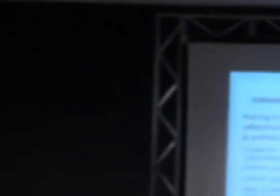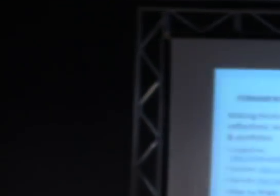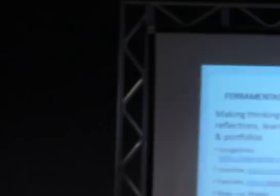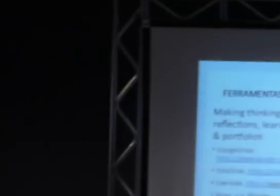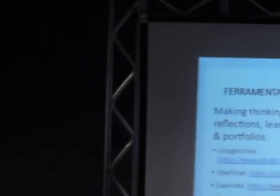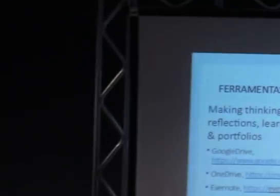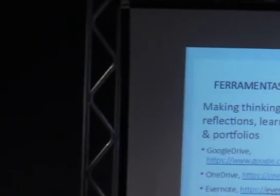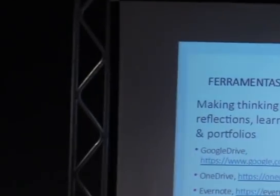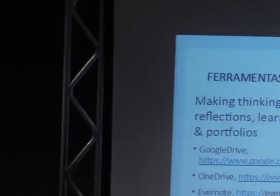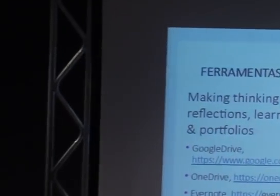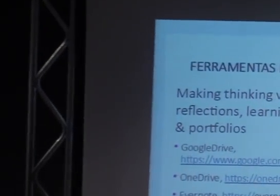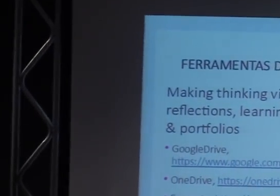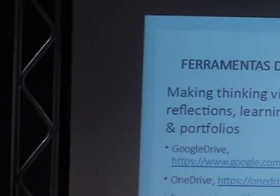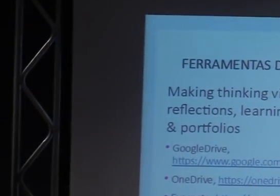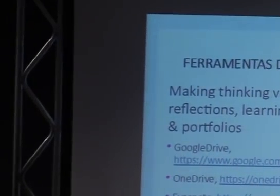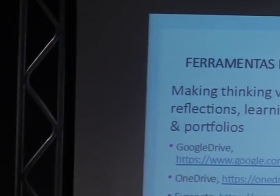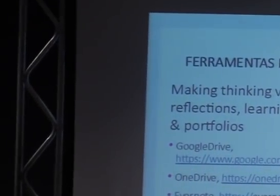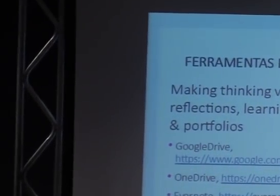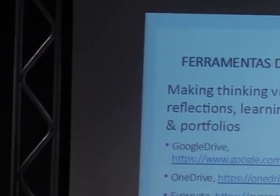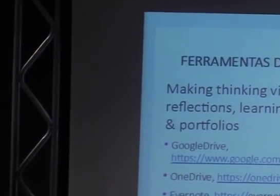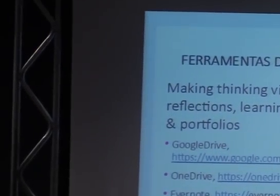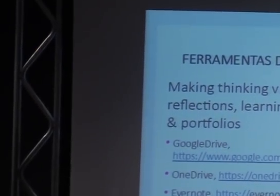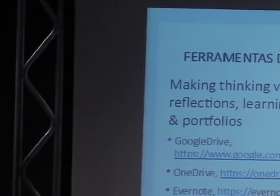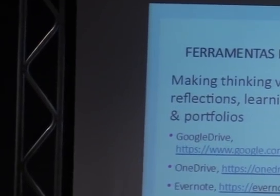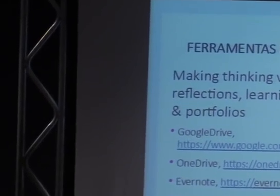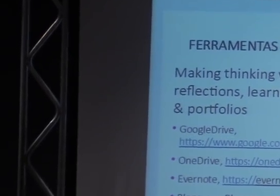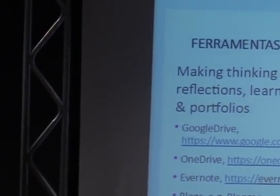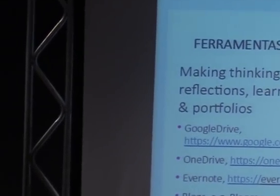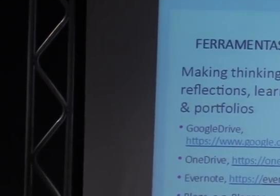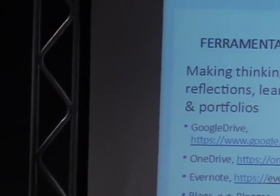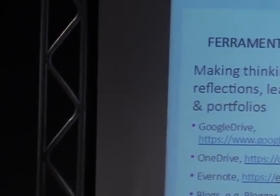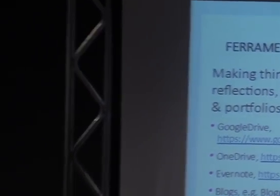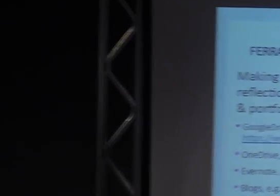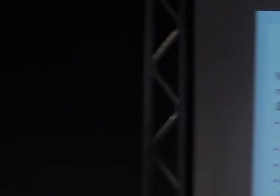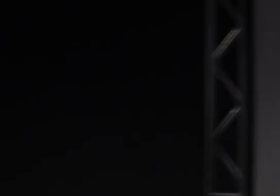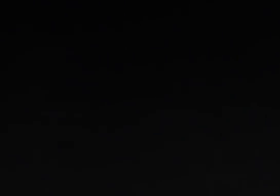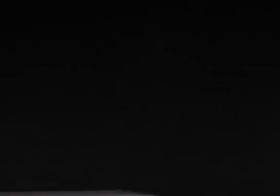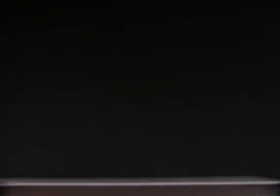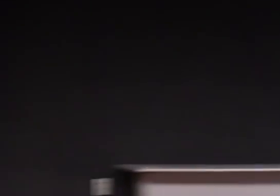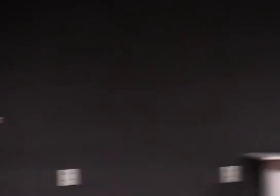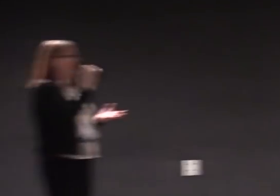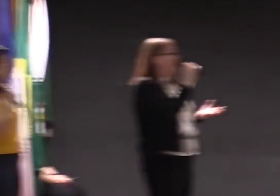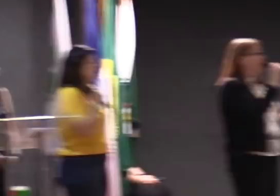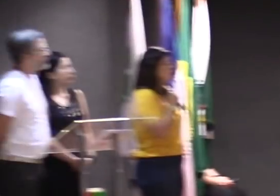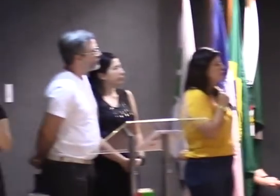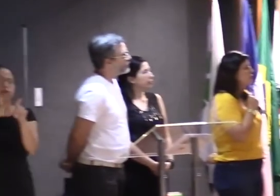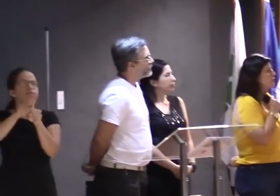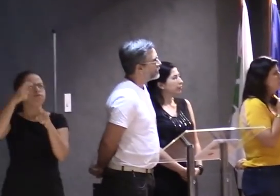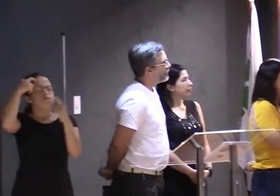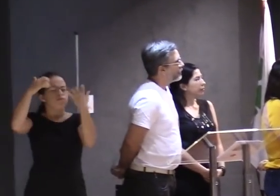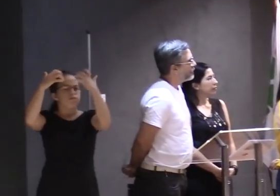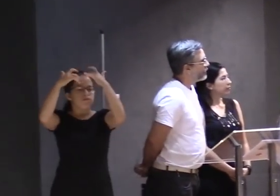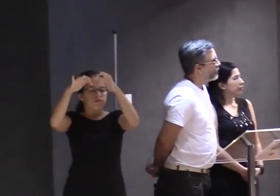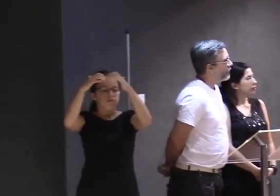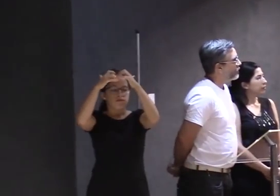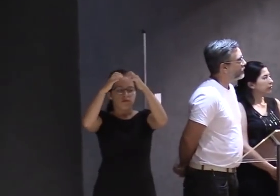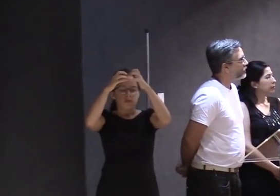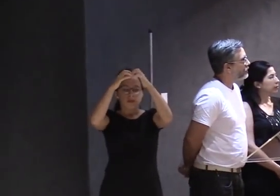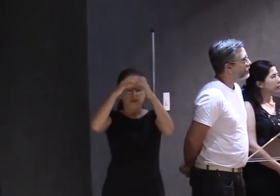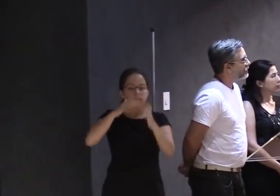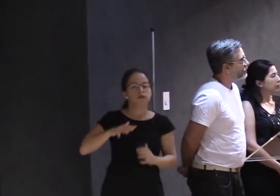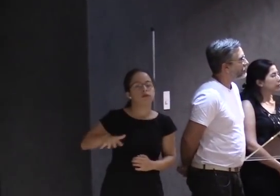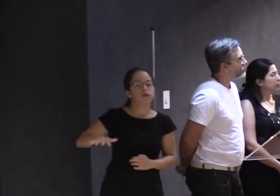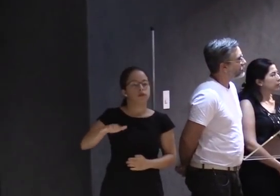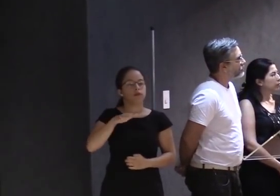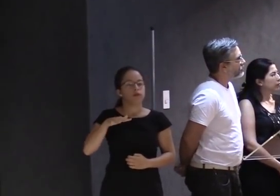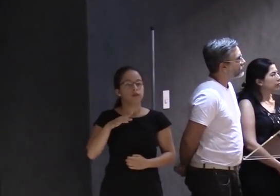Then we have some tools to make the thinking and learning visible, to make their reflections visible. We